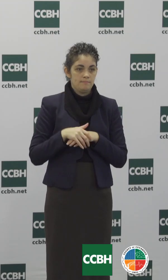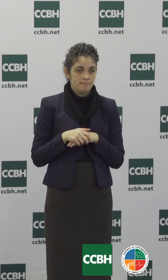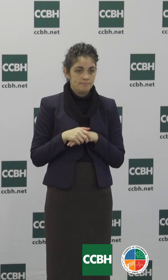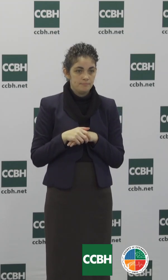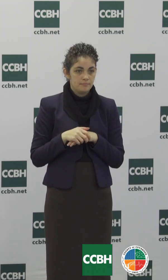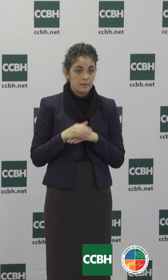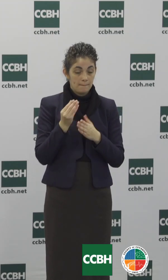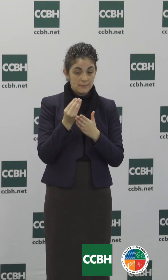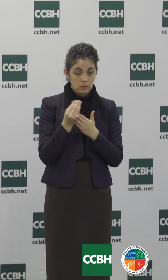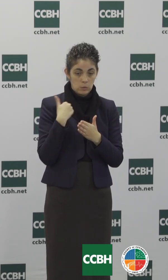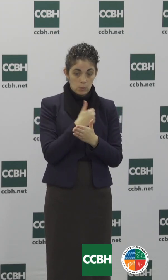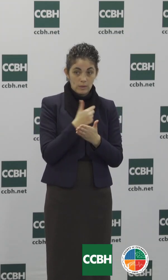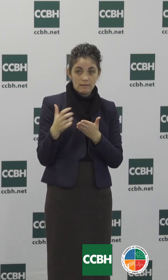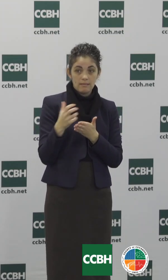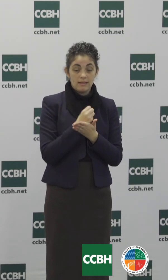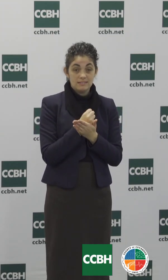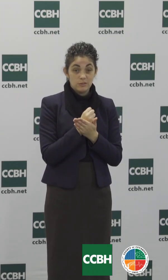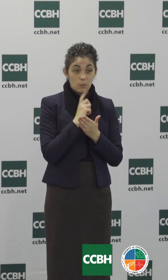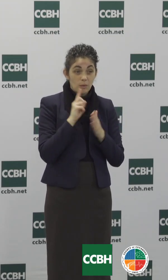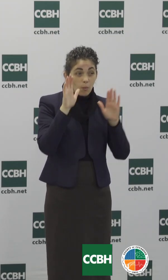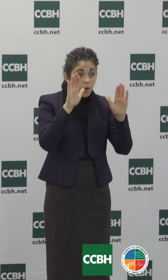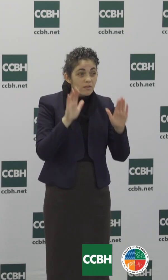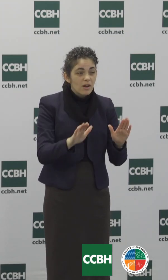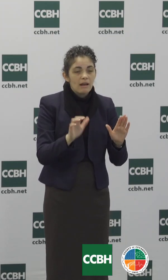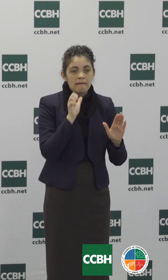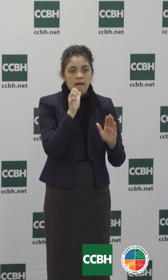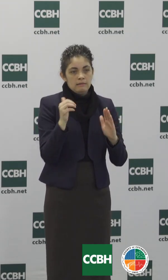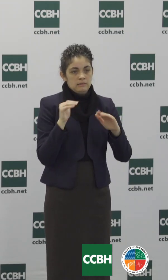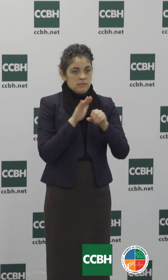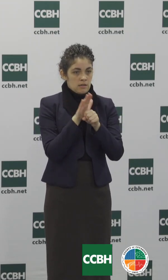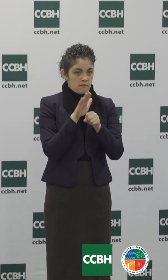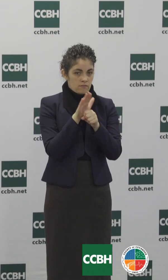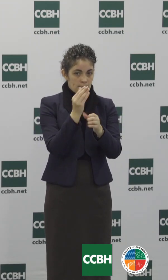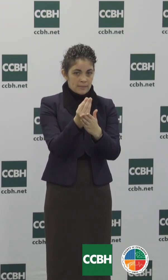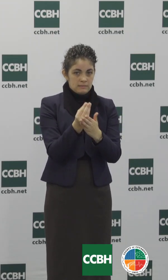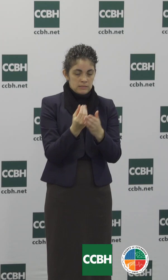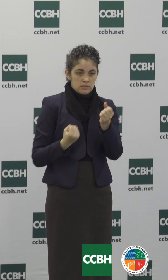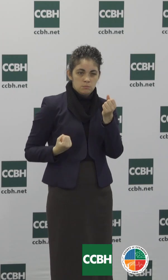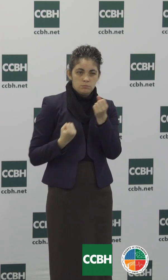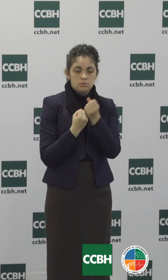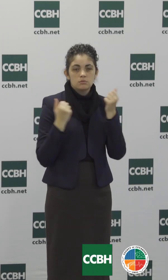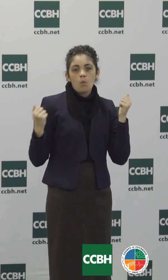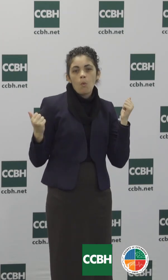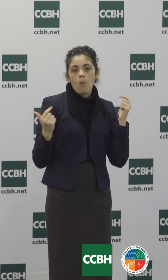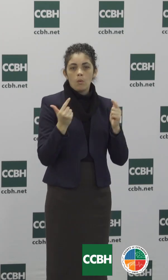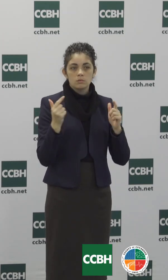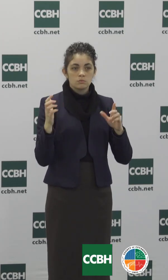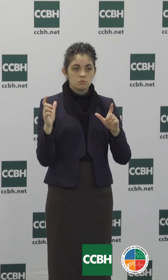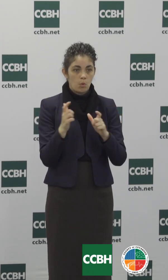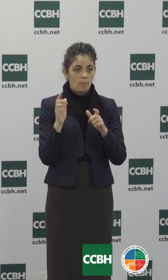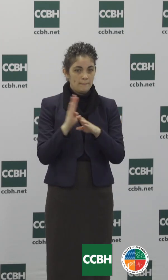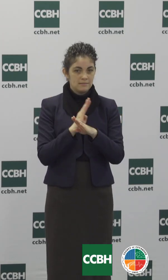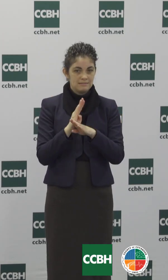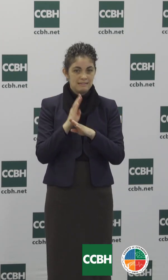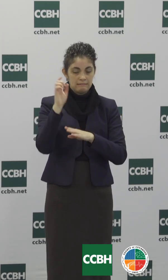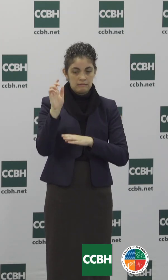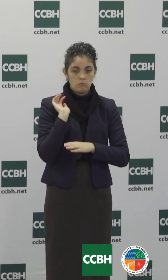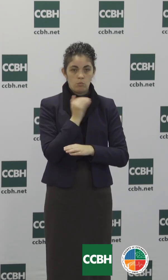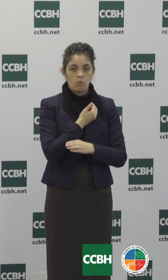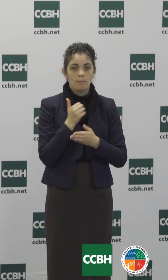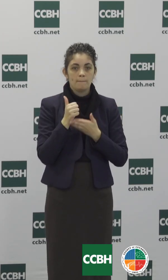While the money we raised is great, it's nowhere near enough to support all the small businesses that need our